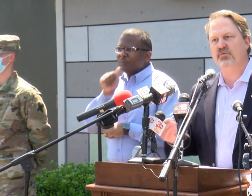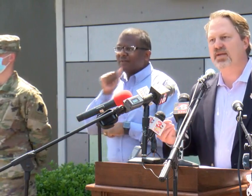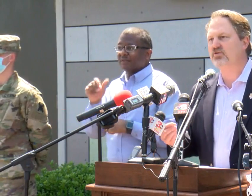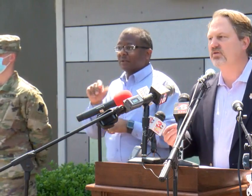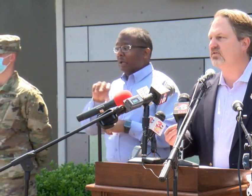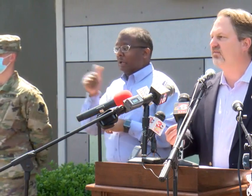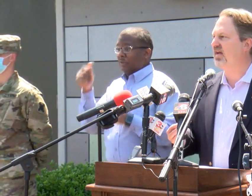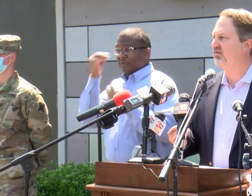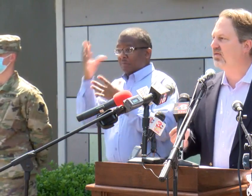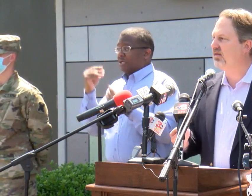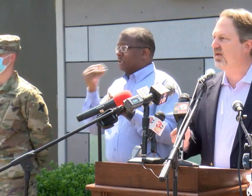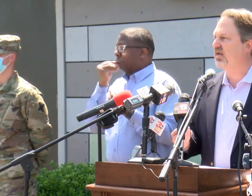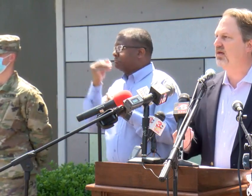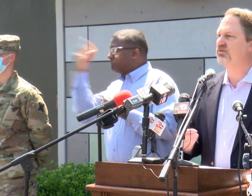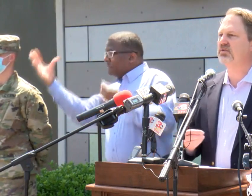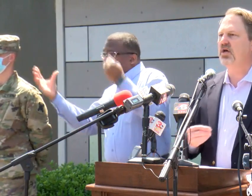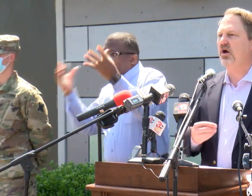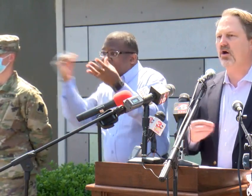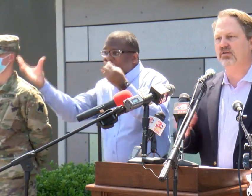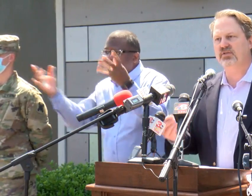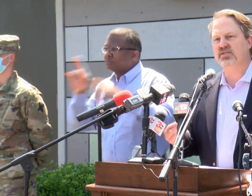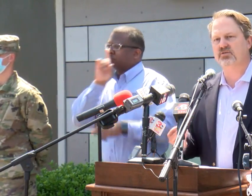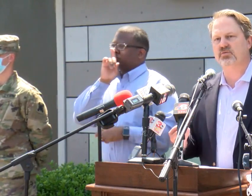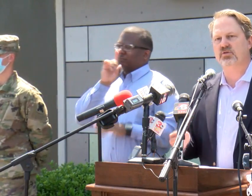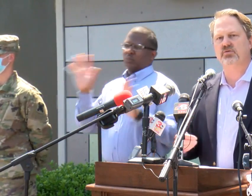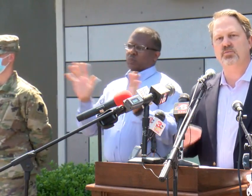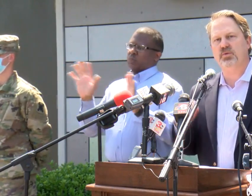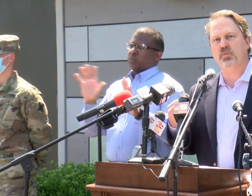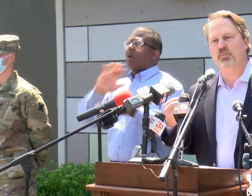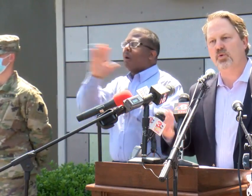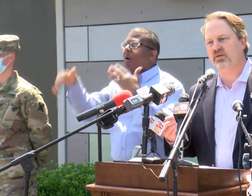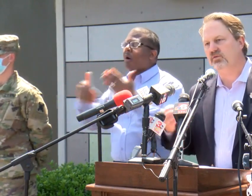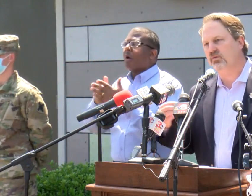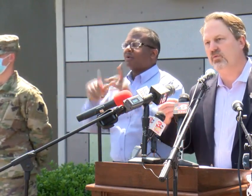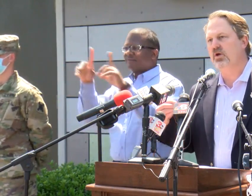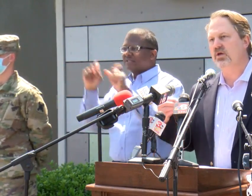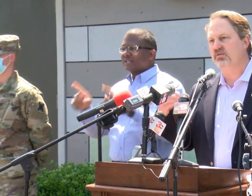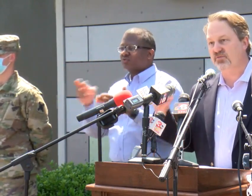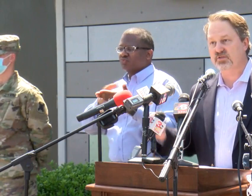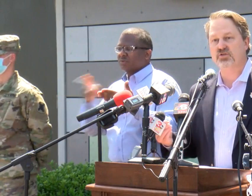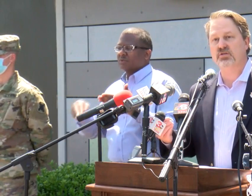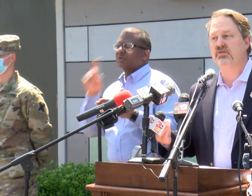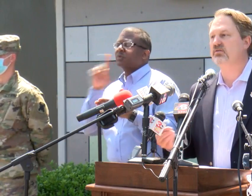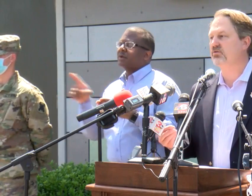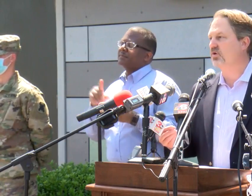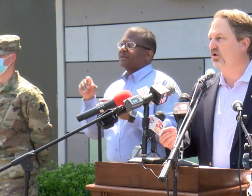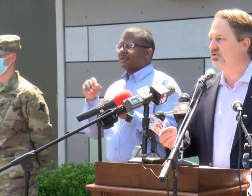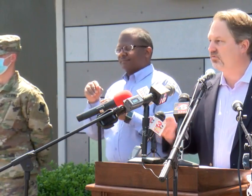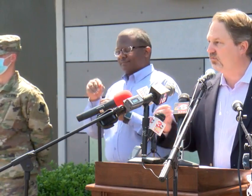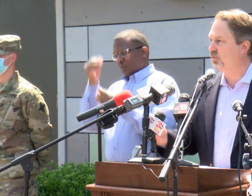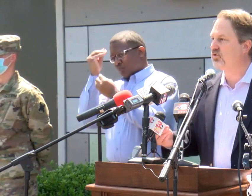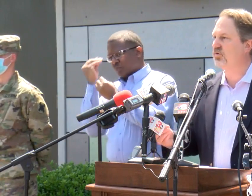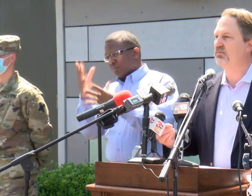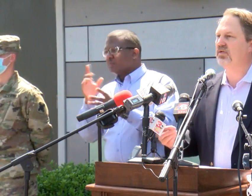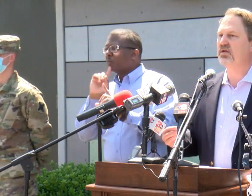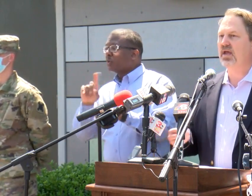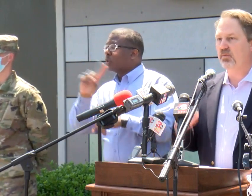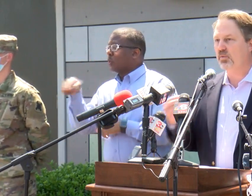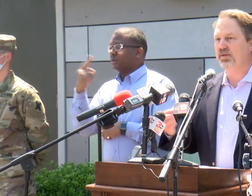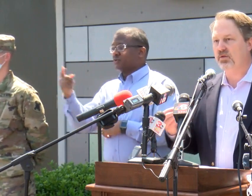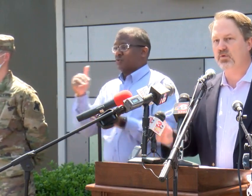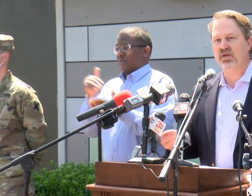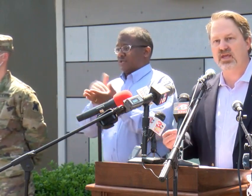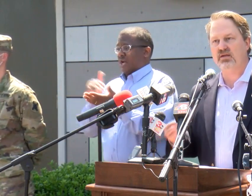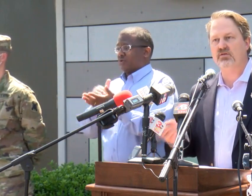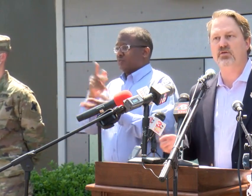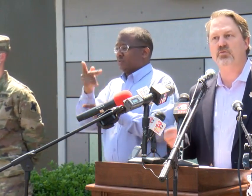No information is given out to anybody else. All of the test results will be reported to the physician that's in charge of your treatment and